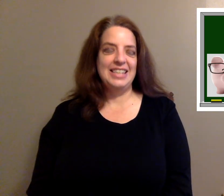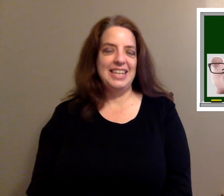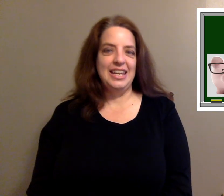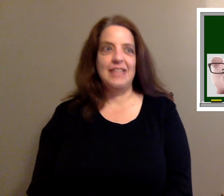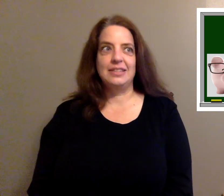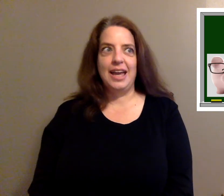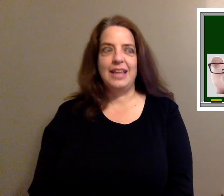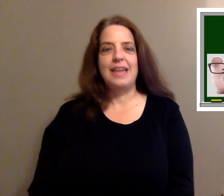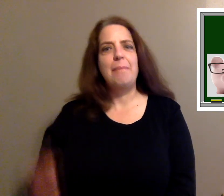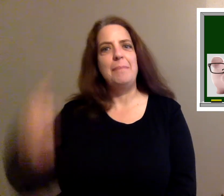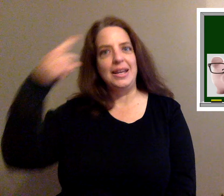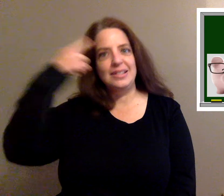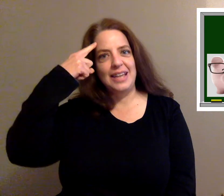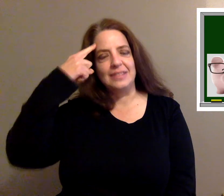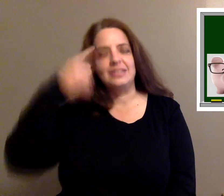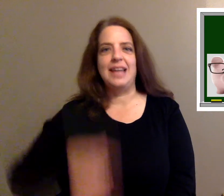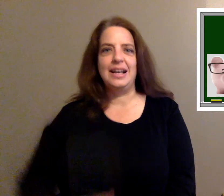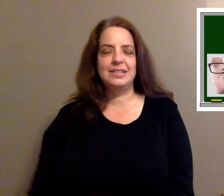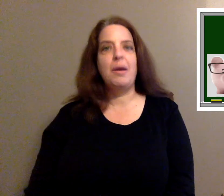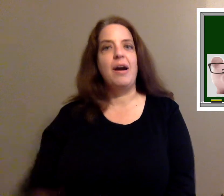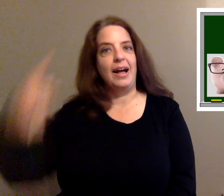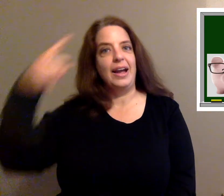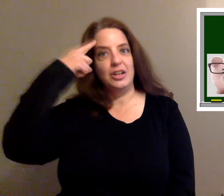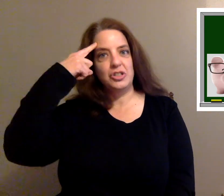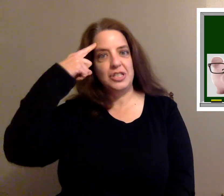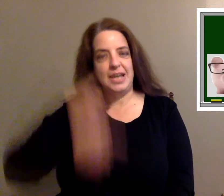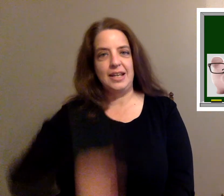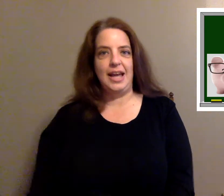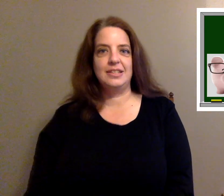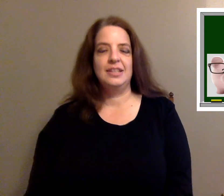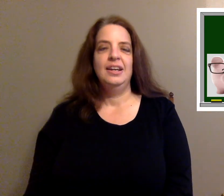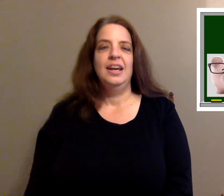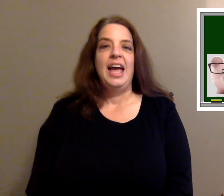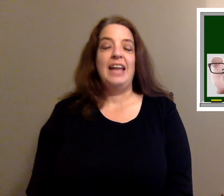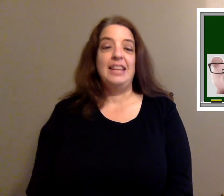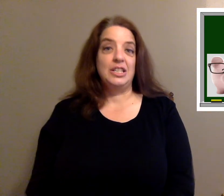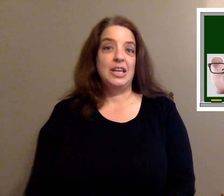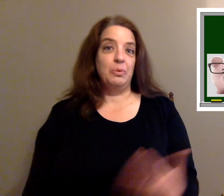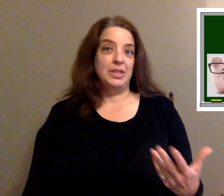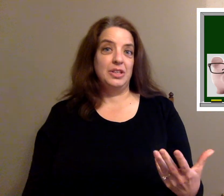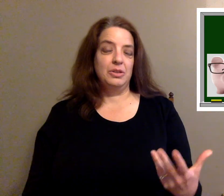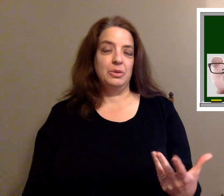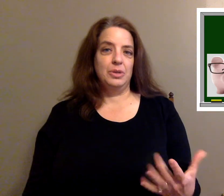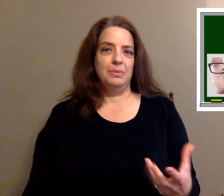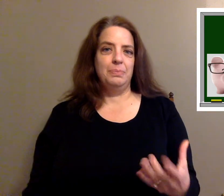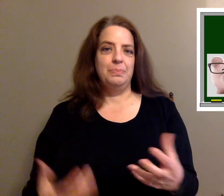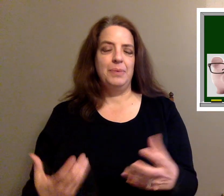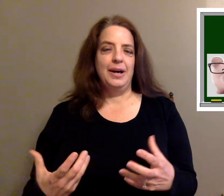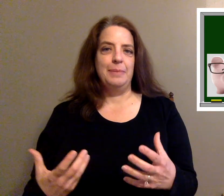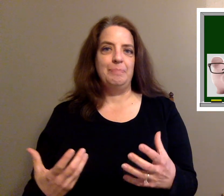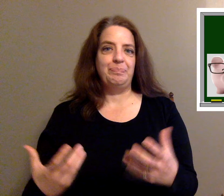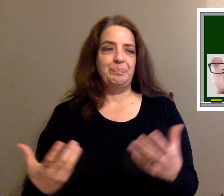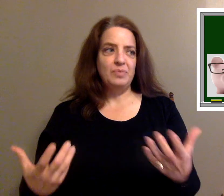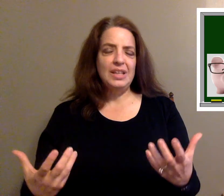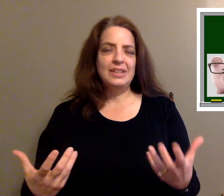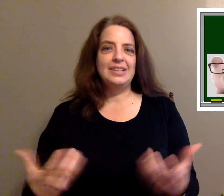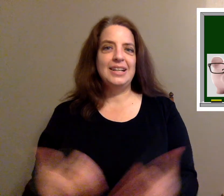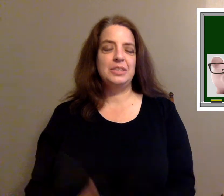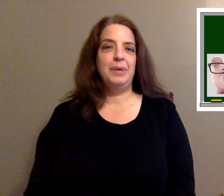S-E-N-S-E, is like, that makes sense. That's smart. I understand that. And that's kind of what the the class is playing with it,